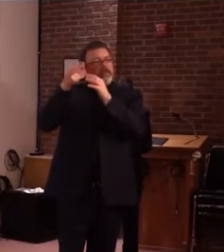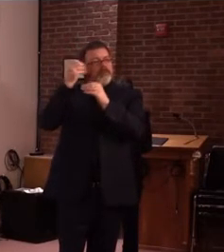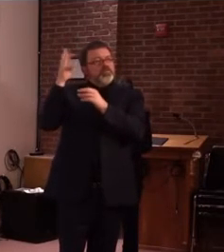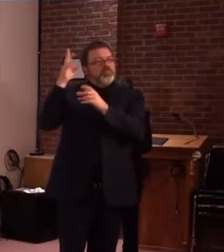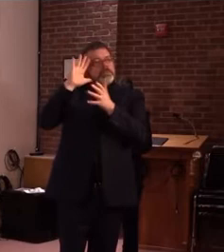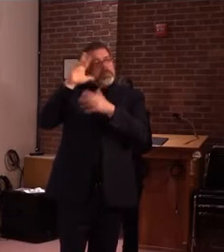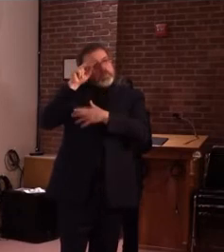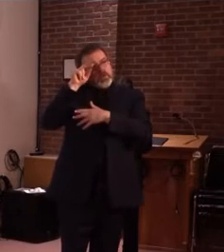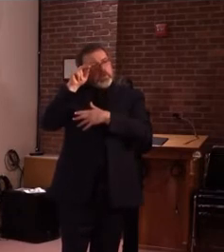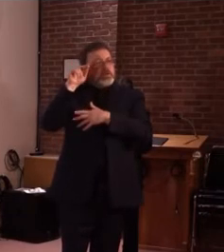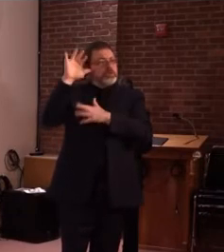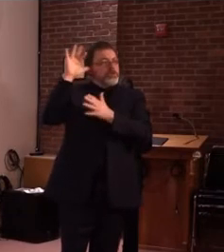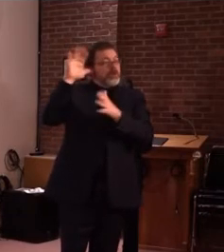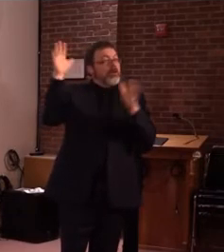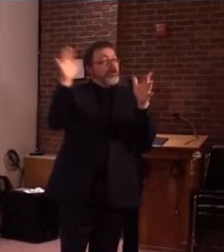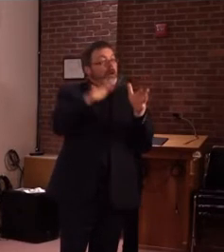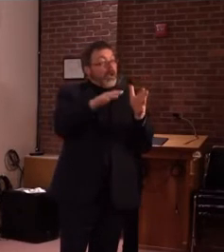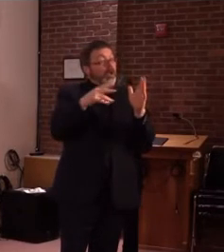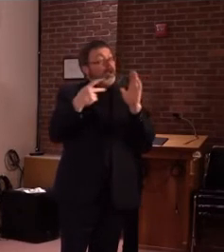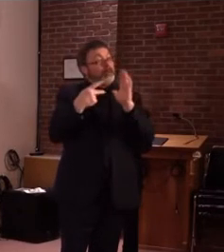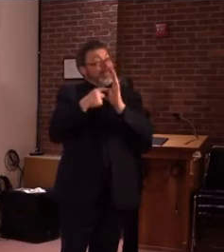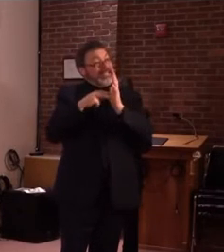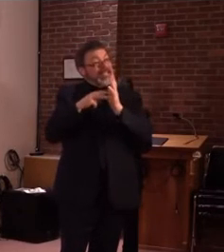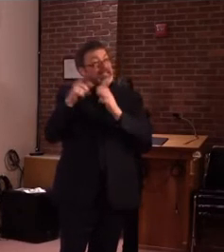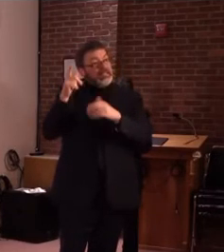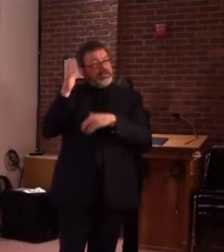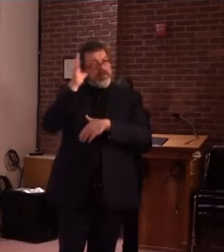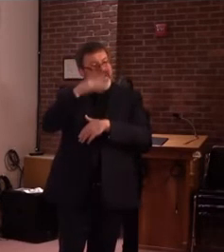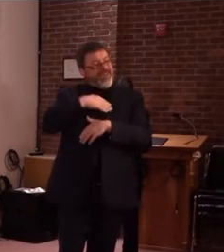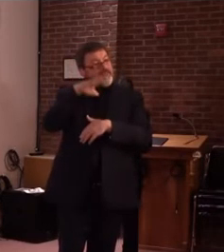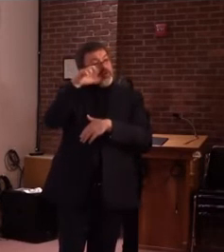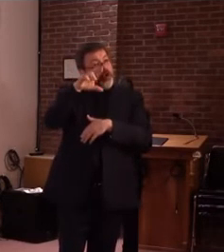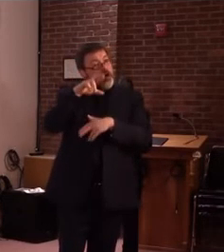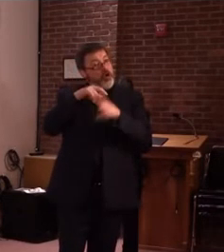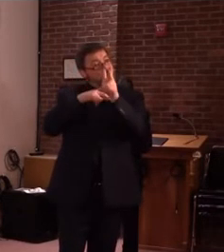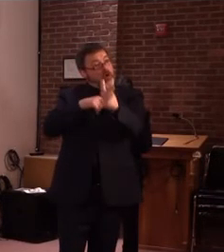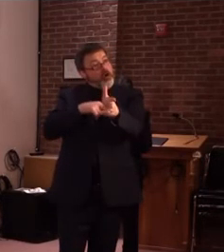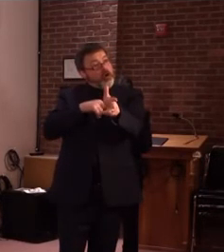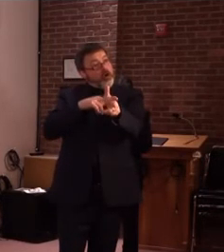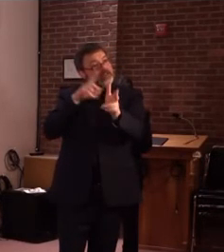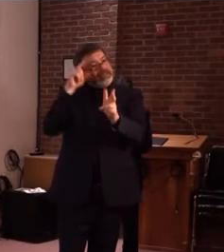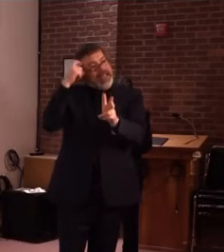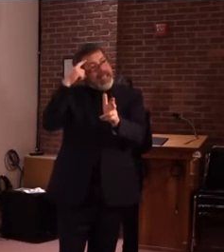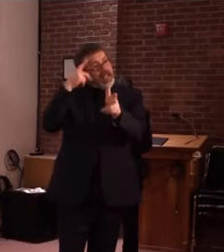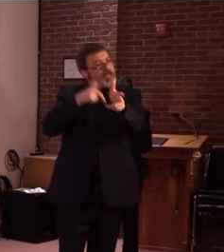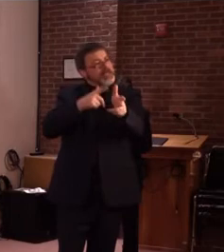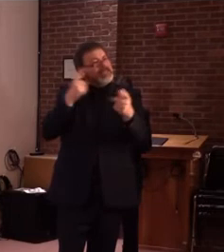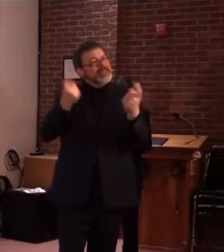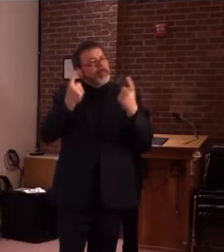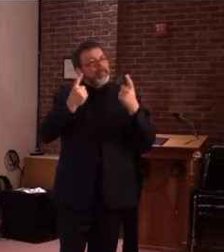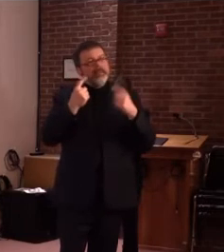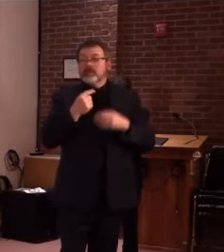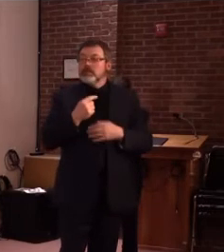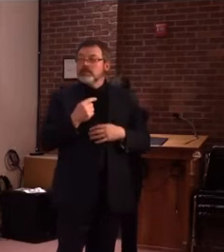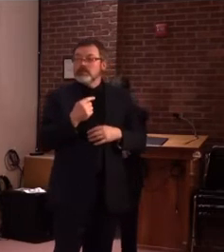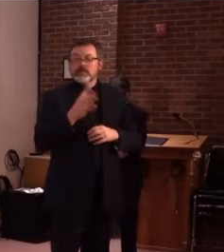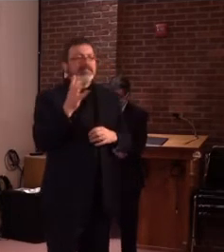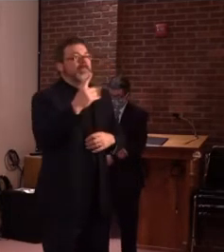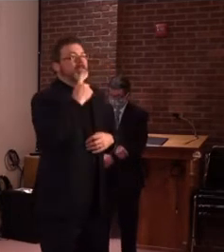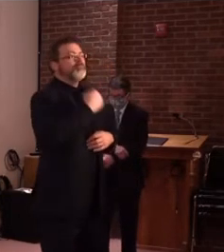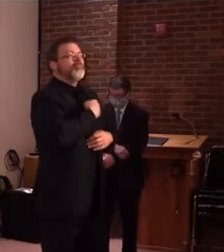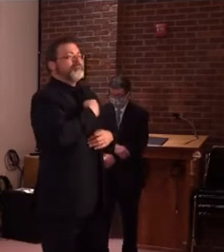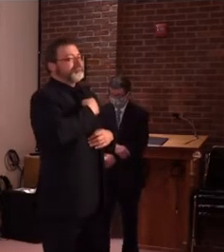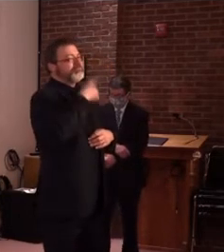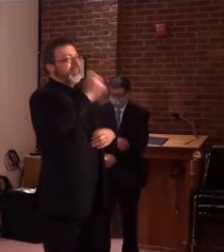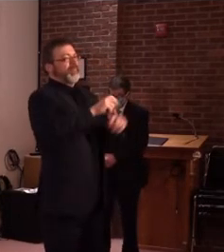escort for this group? Yeah, let me take a look at it, and I can get back to you on Friday or between now and then. I'm just not familiar